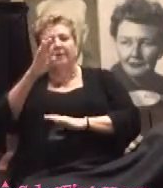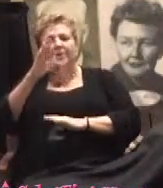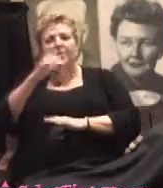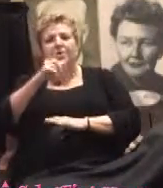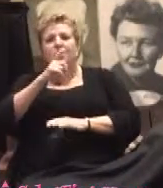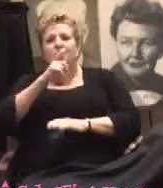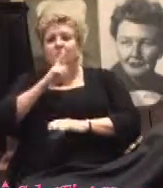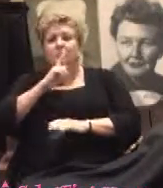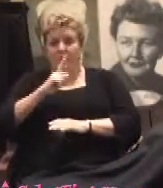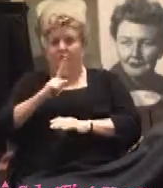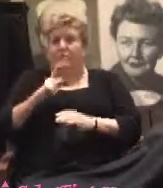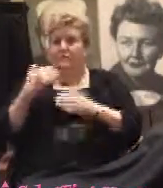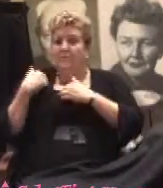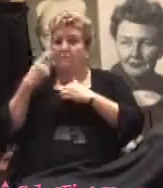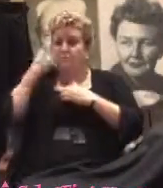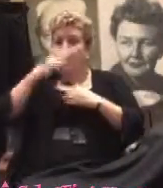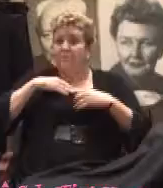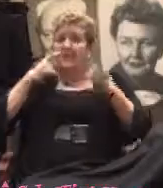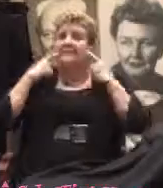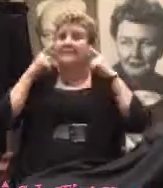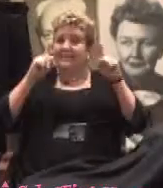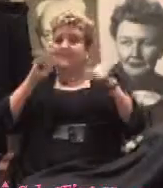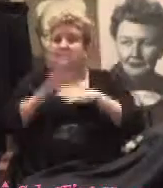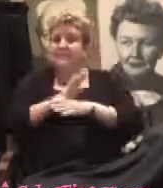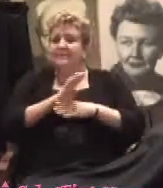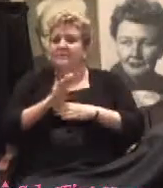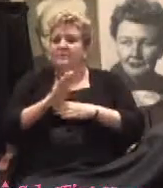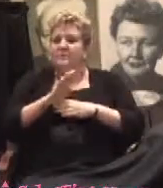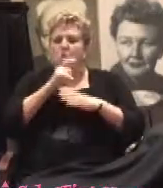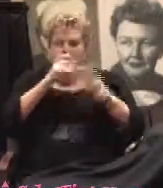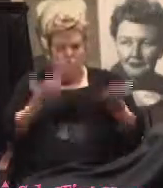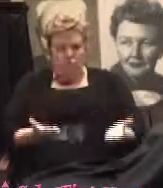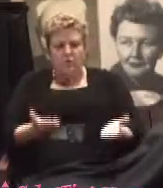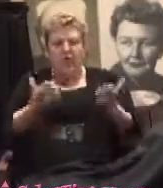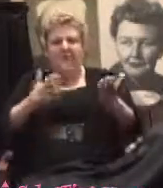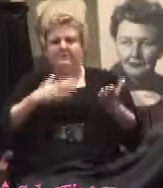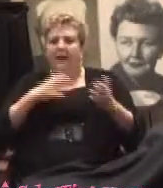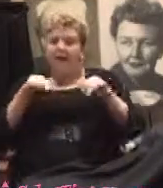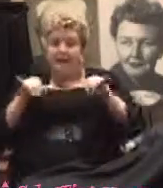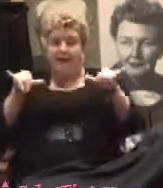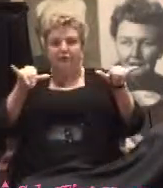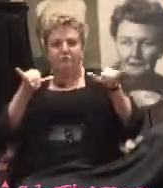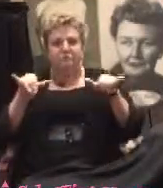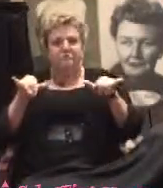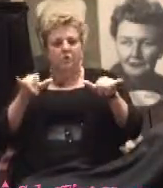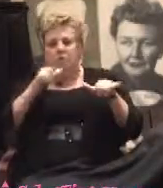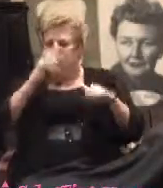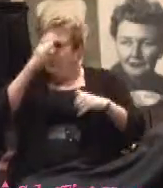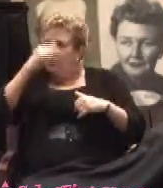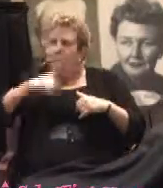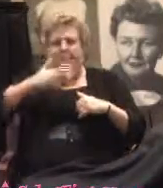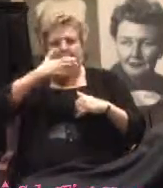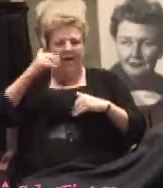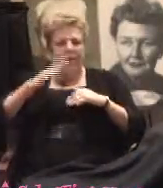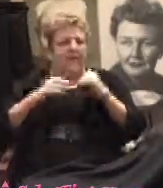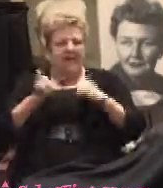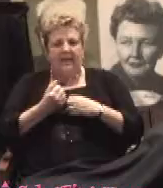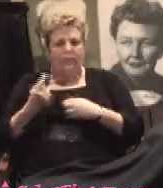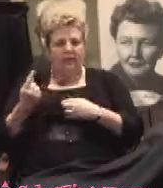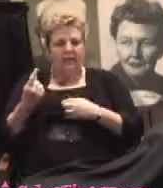had in business, who raised my standards, who knows me better than anyone, now actually needs